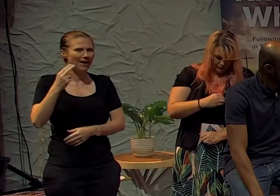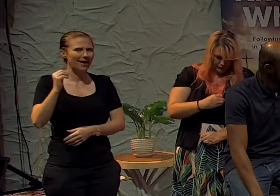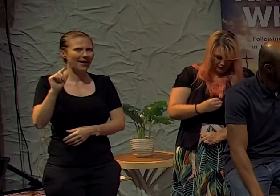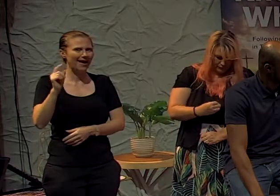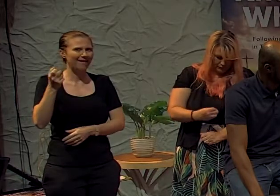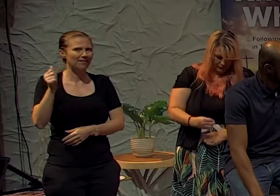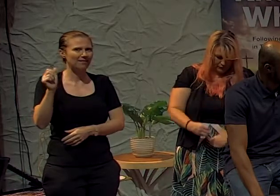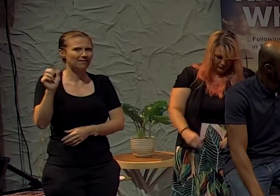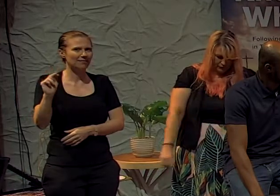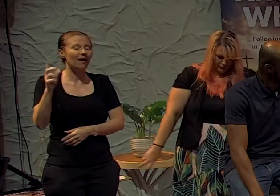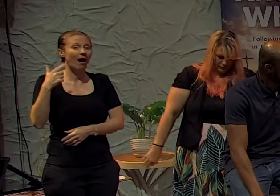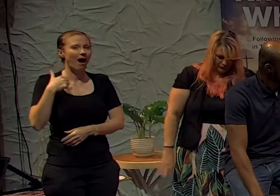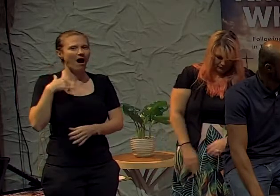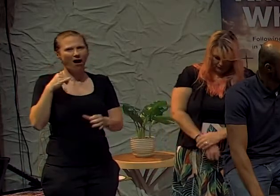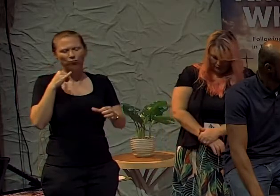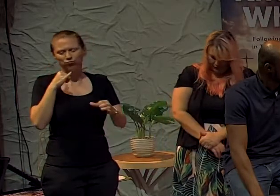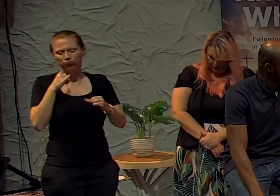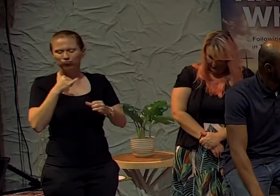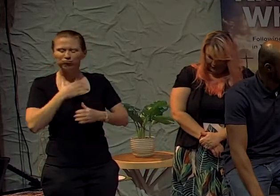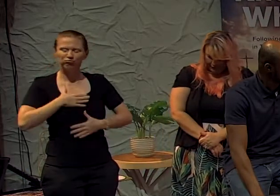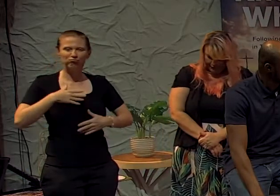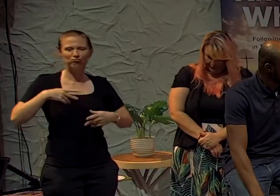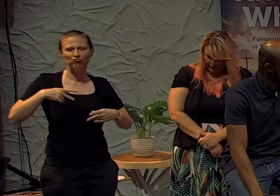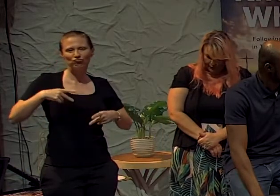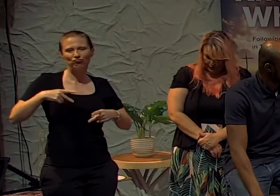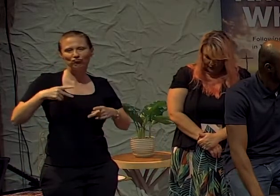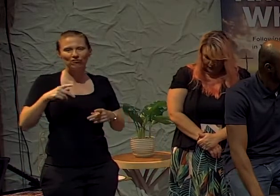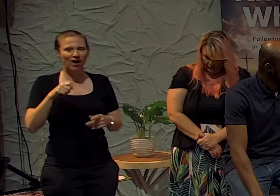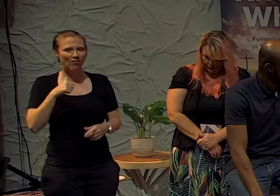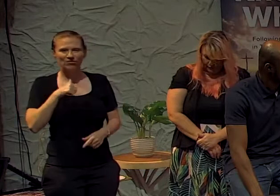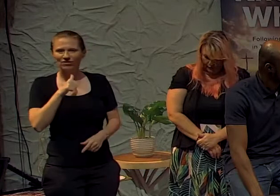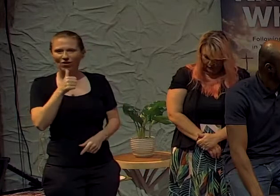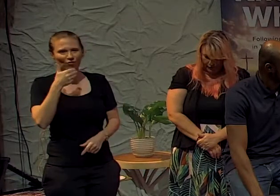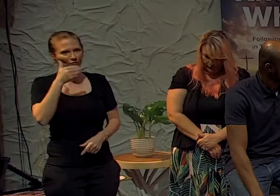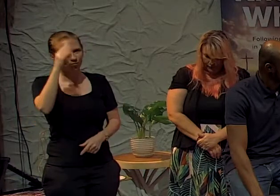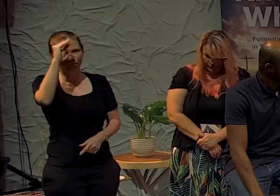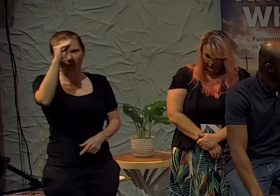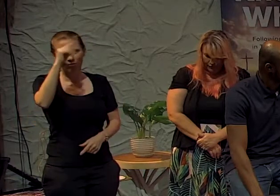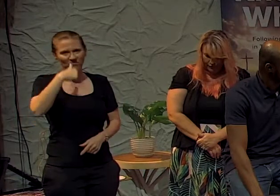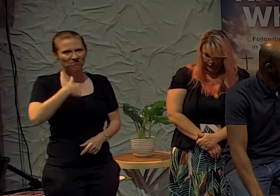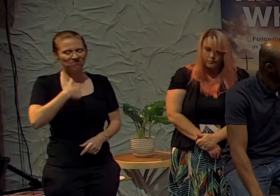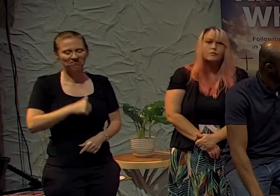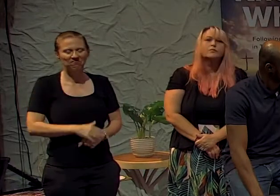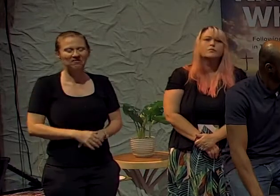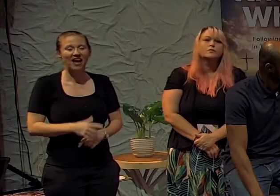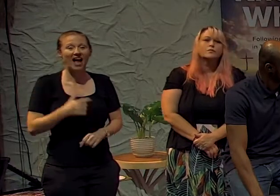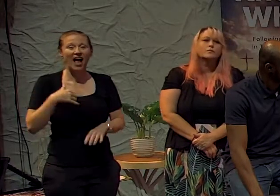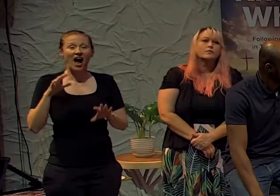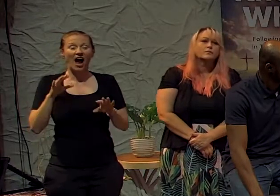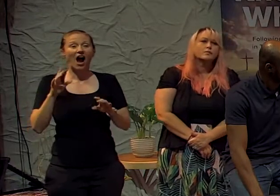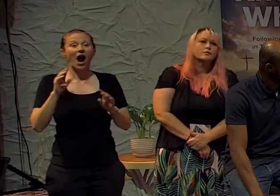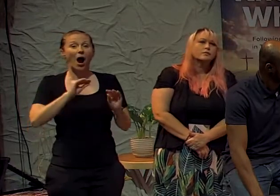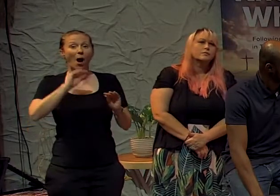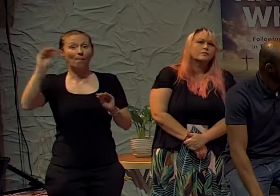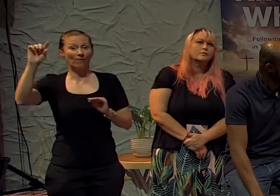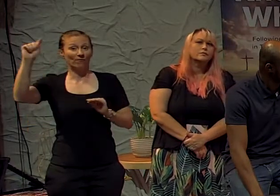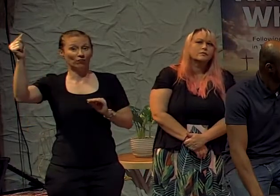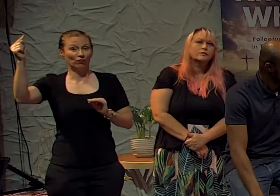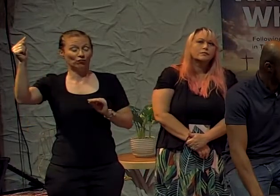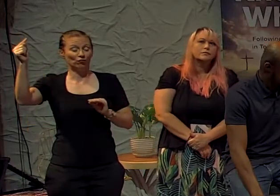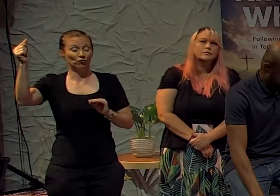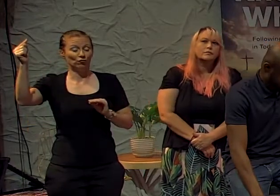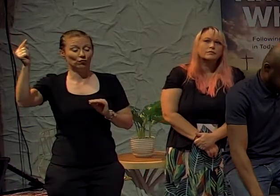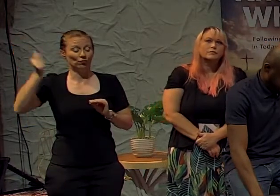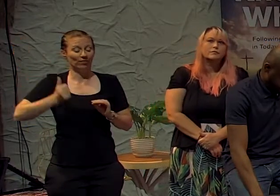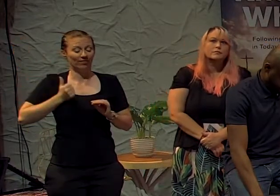I drank a lot, partied a lot, was not a good boy. And I moved ahead of her and